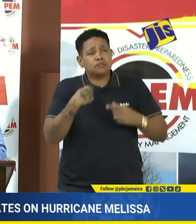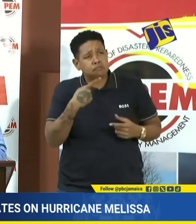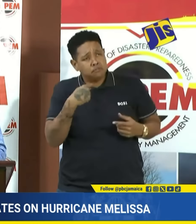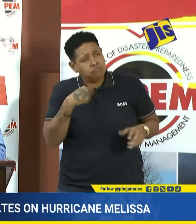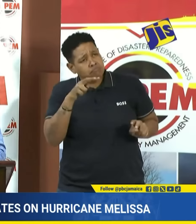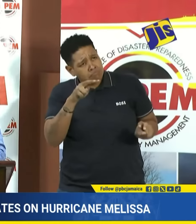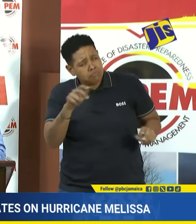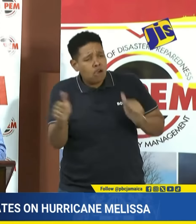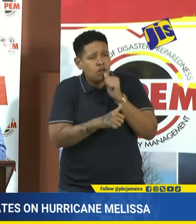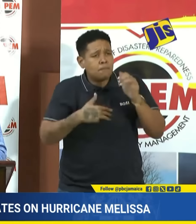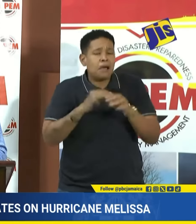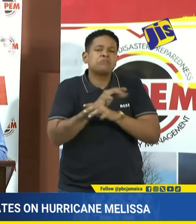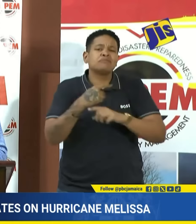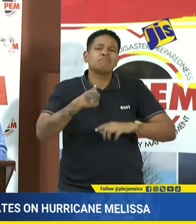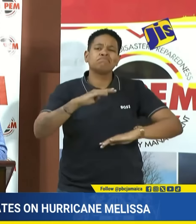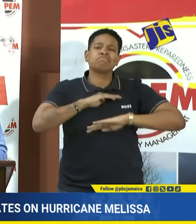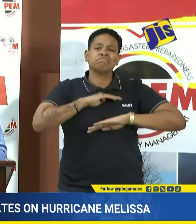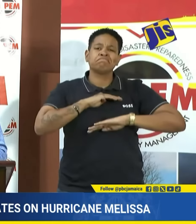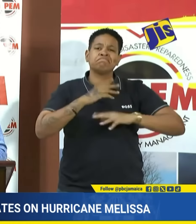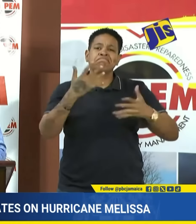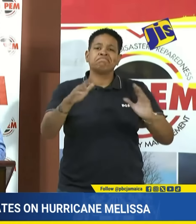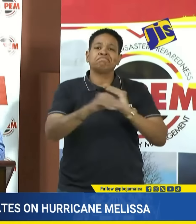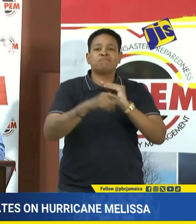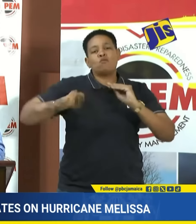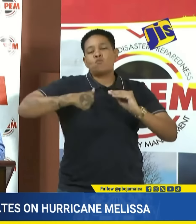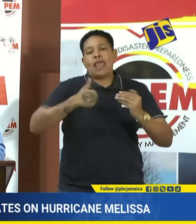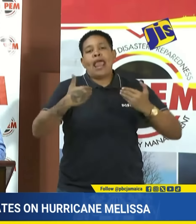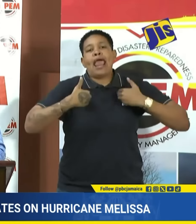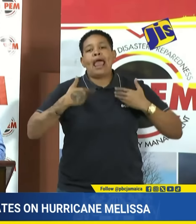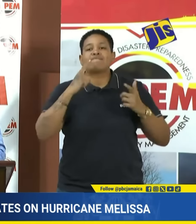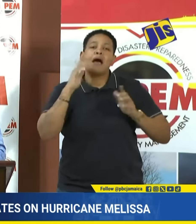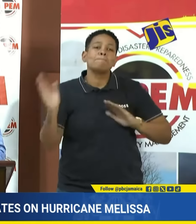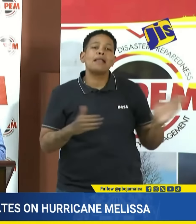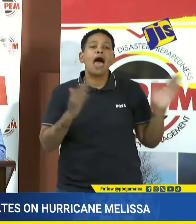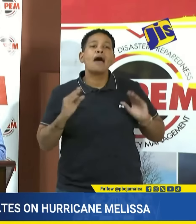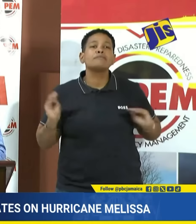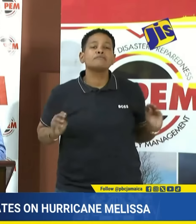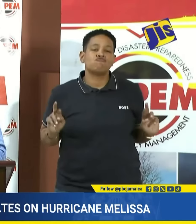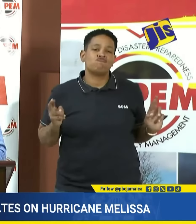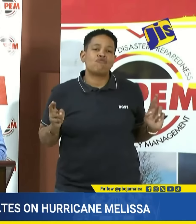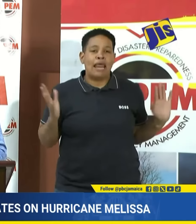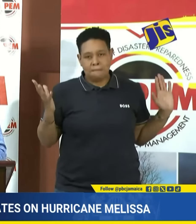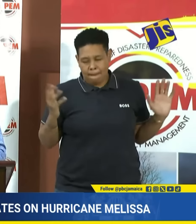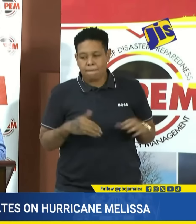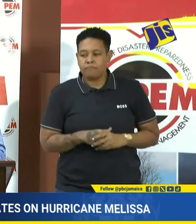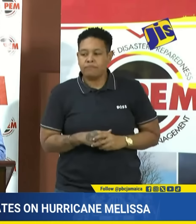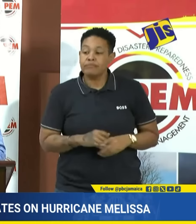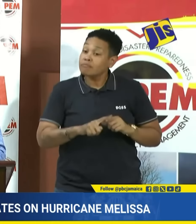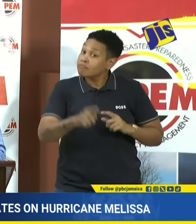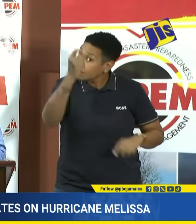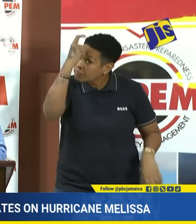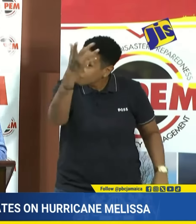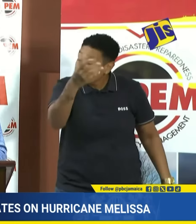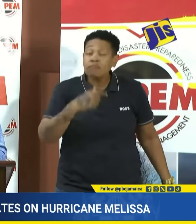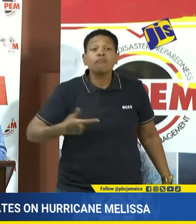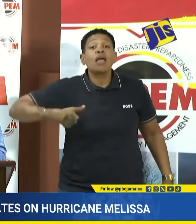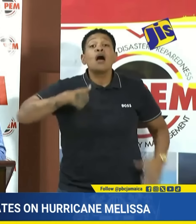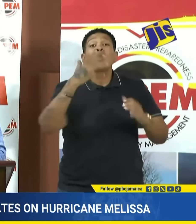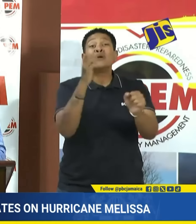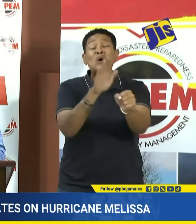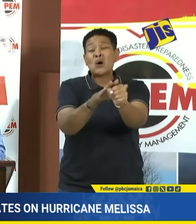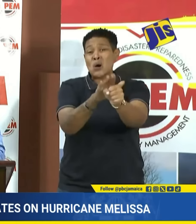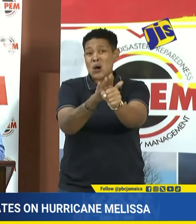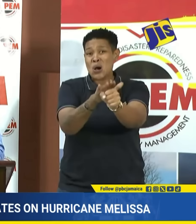ministry, I am satisfied that we have a plan in place. But again, I want